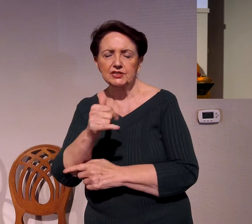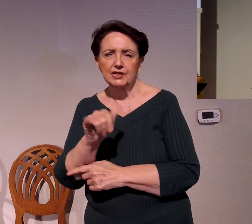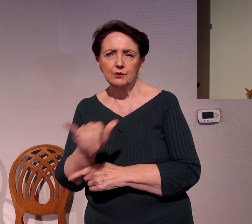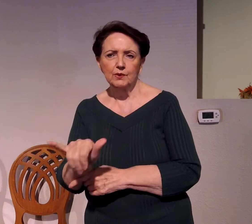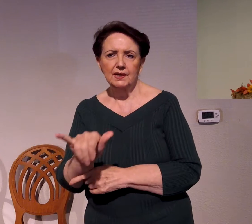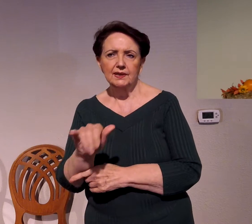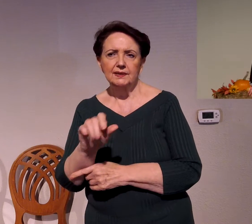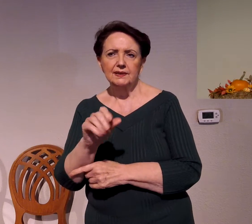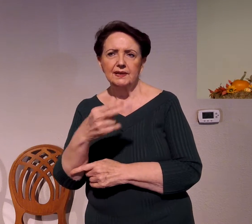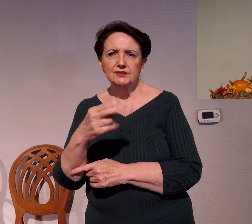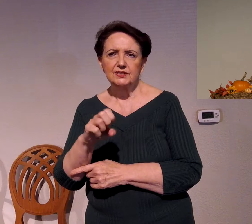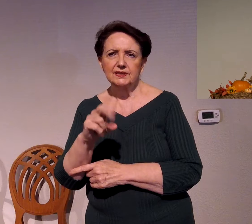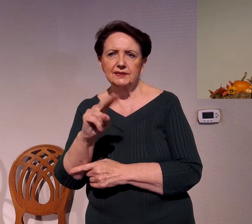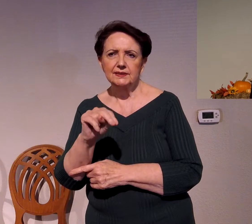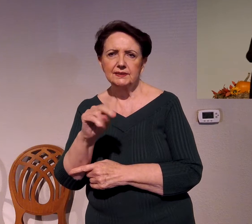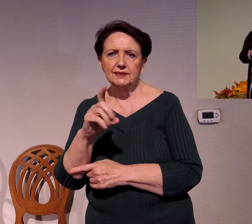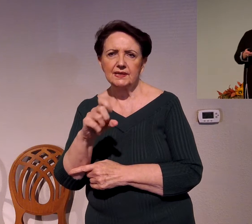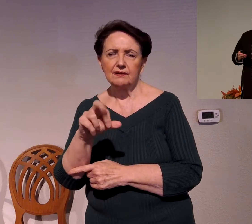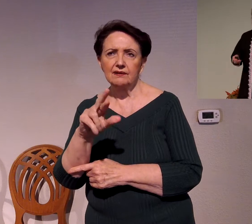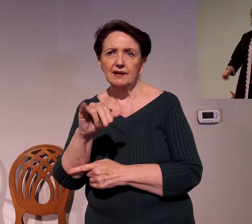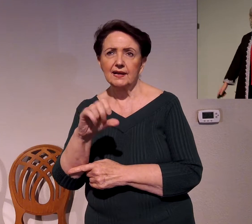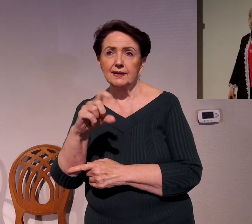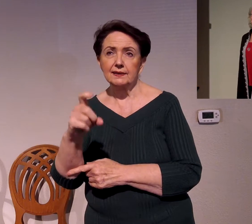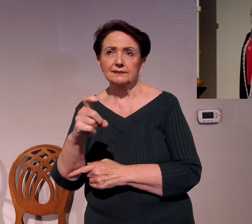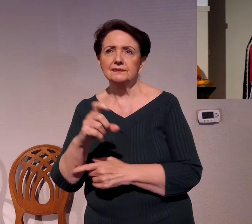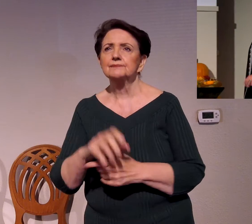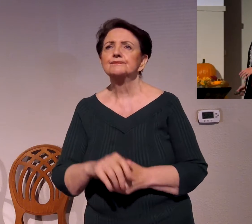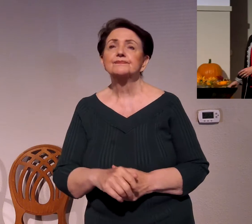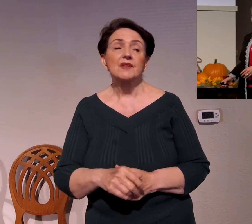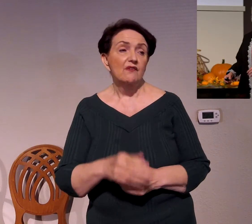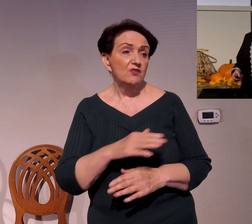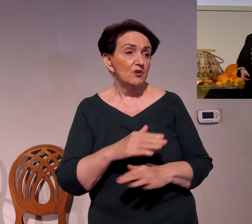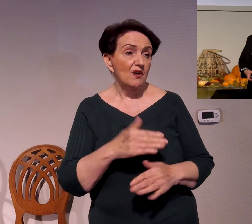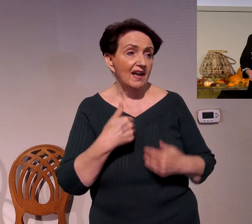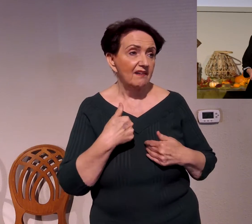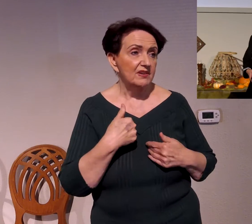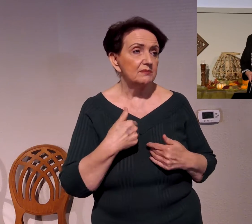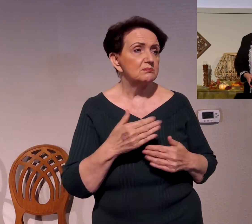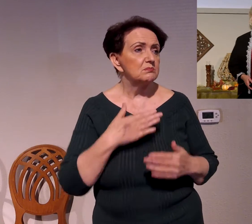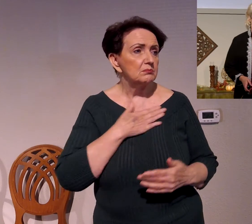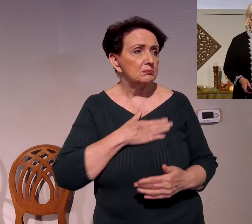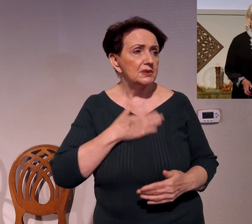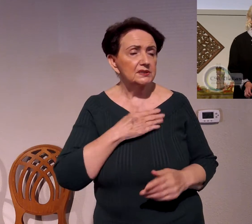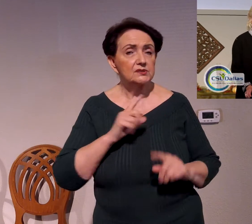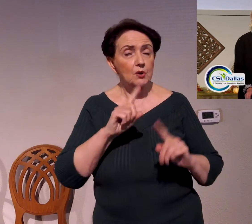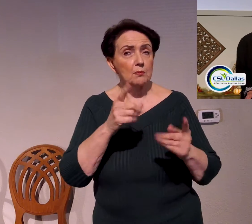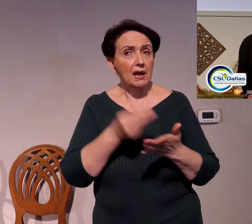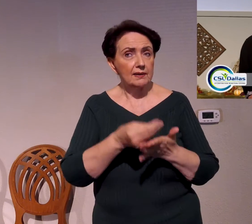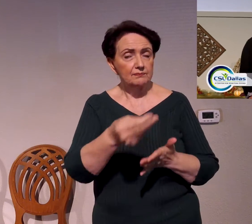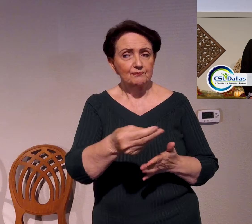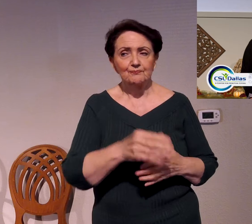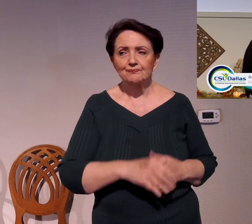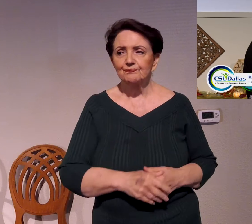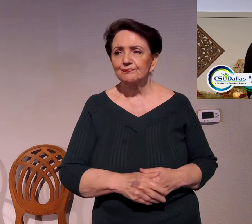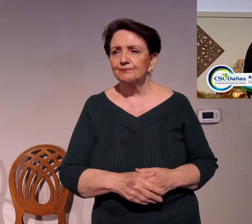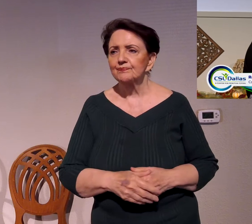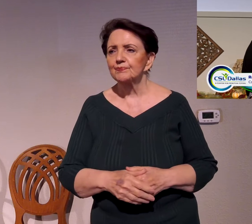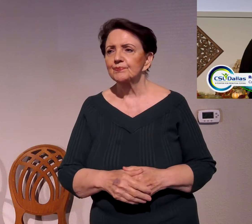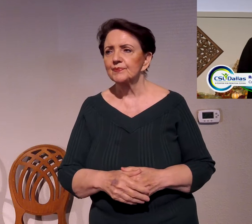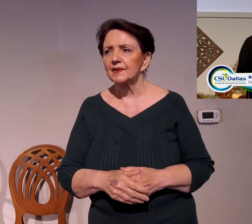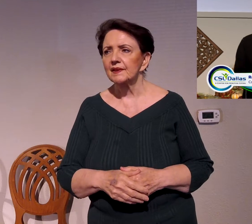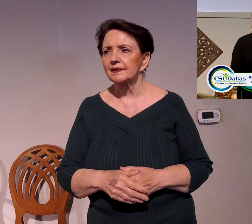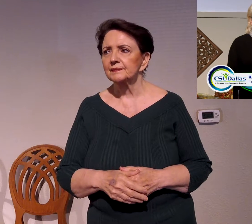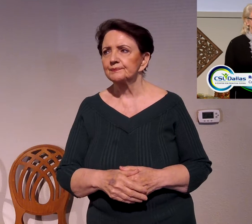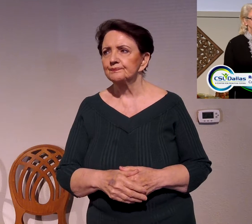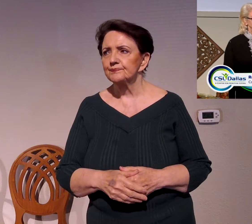Hendricks, which is sold out of the Book Nook, so if you don't have it, please go get it. It's really extraordinary. And of course, the Big